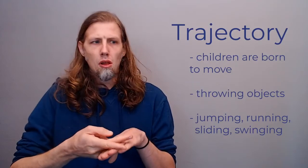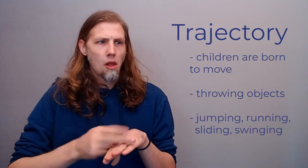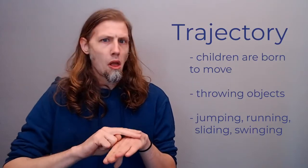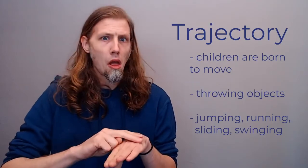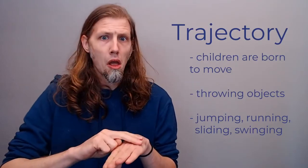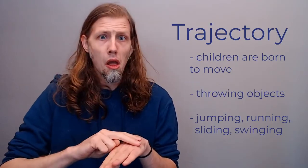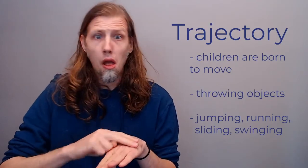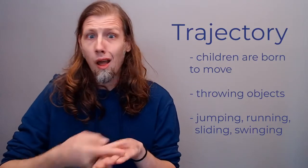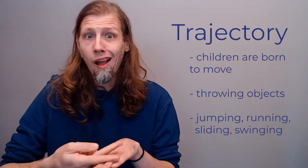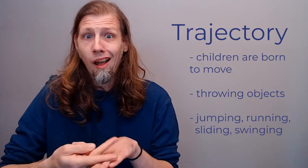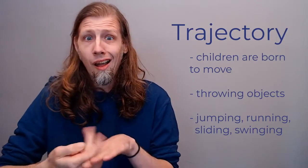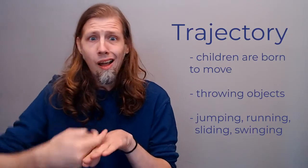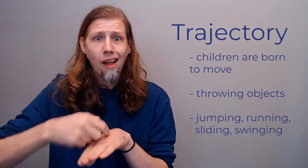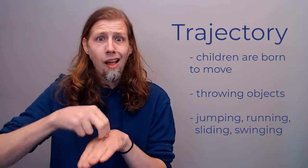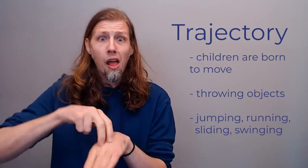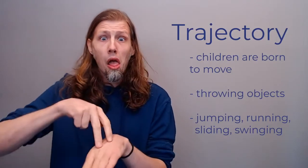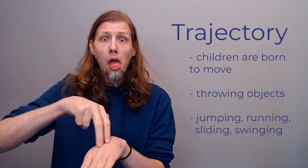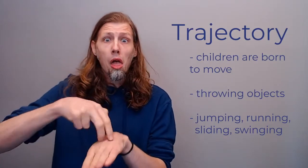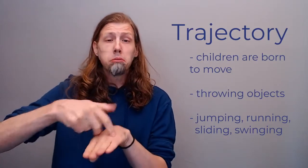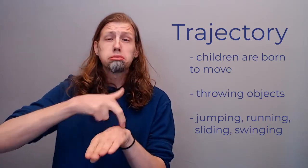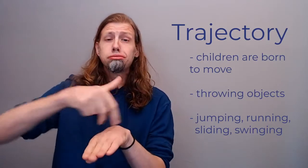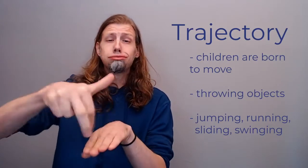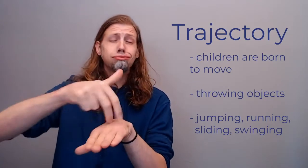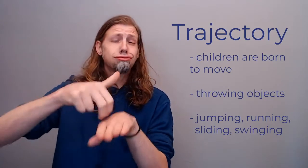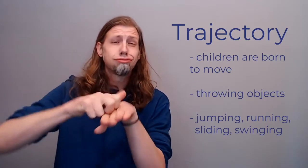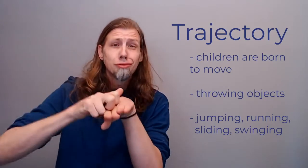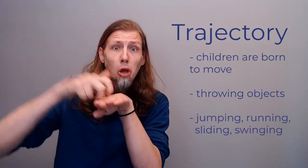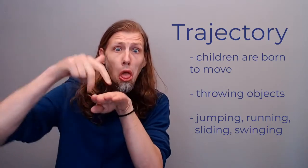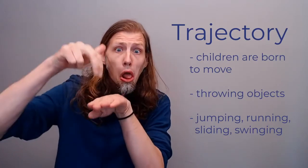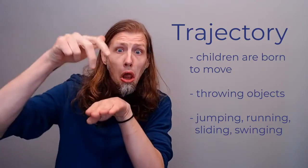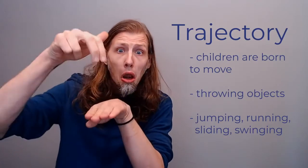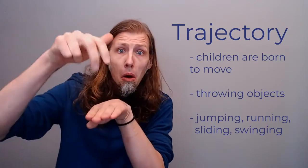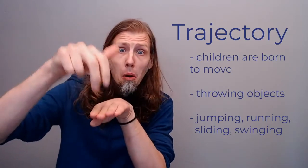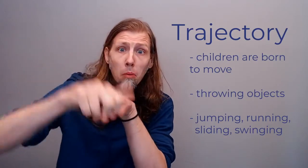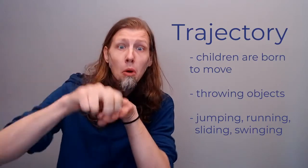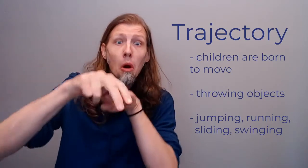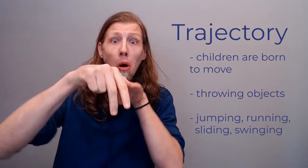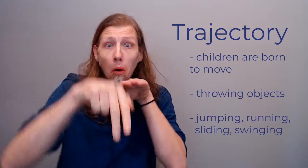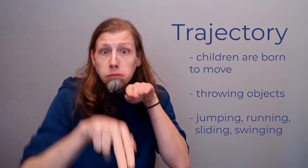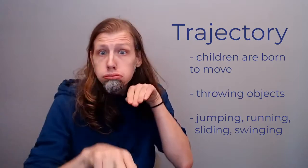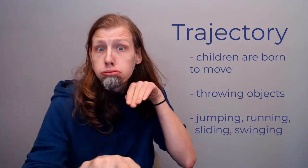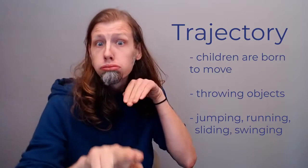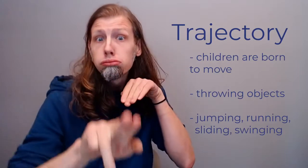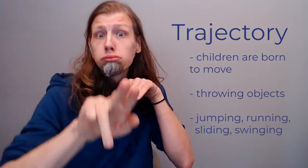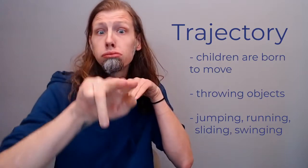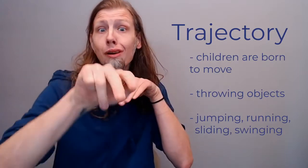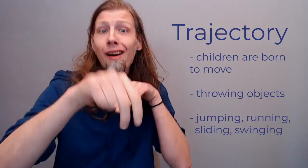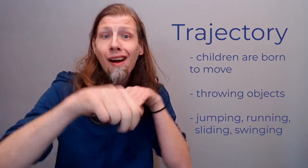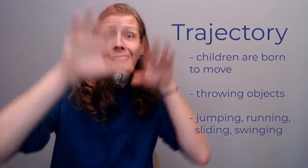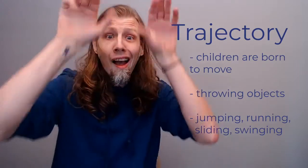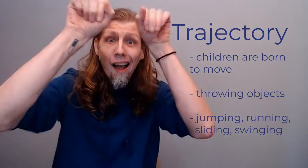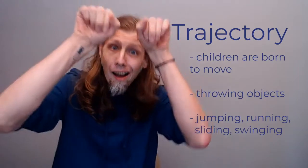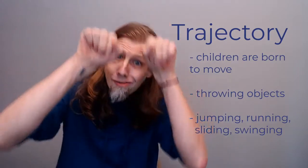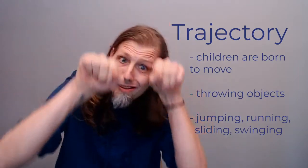to roll over, crawl, walk, jump, run, slide, and swing.